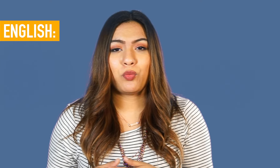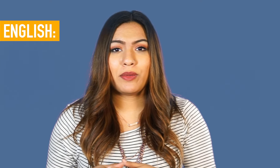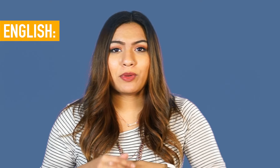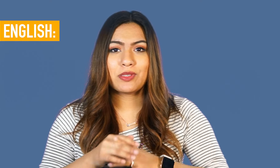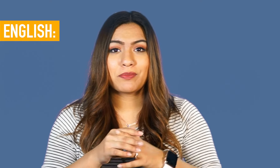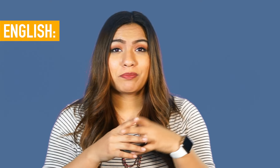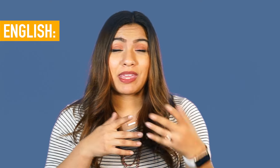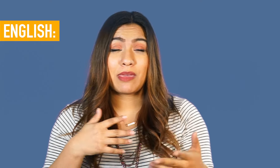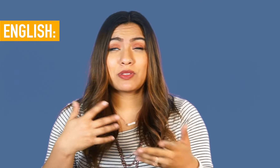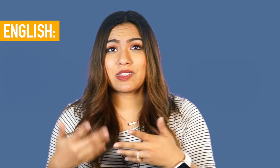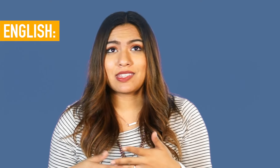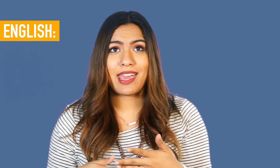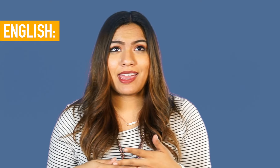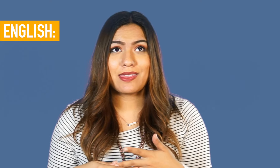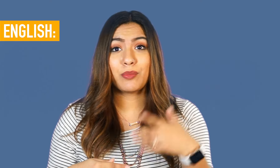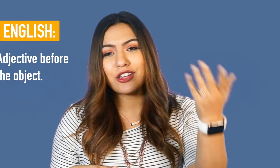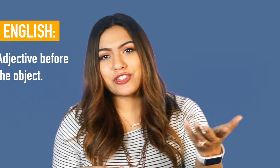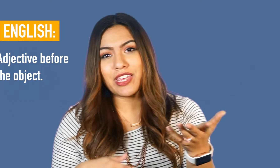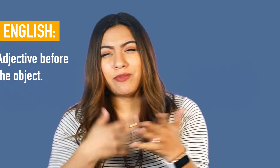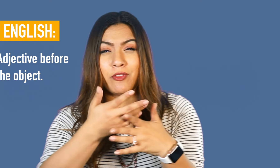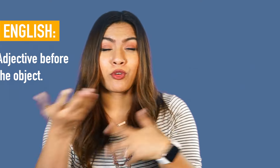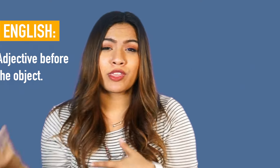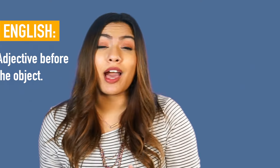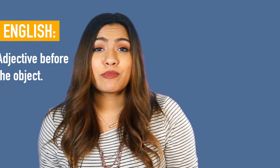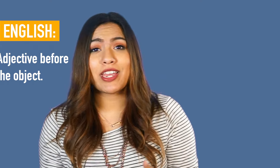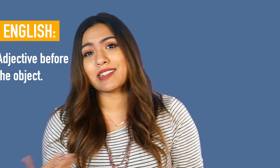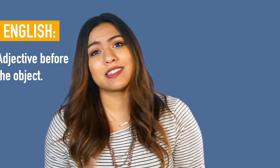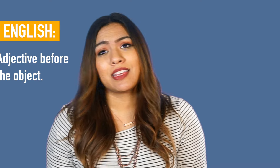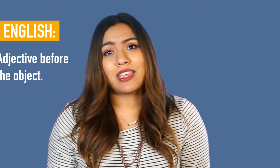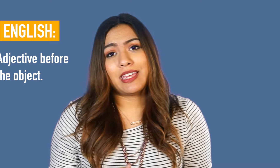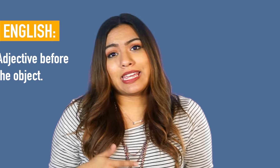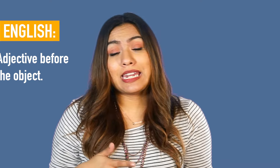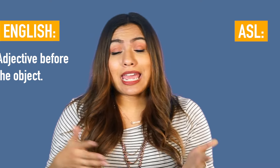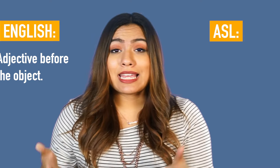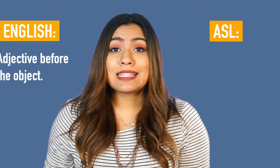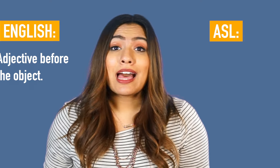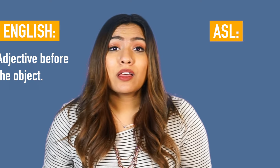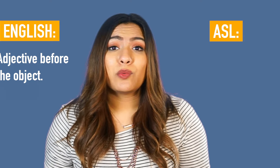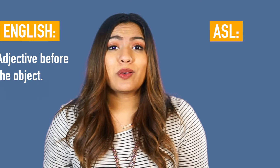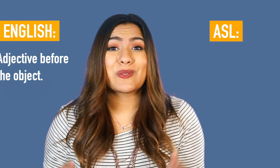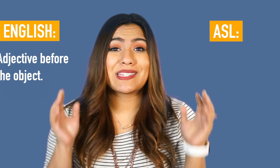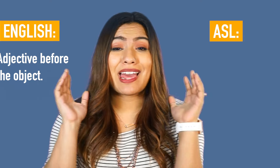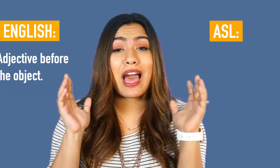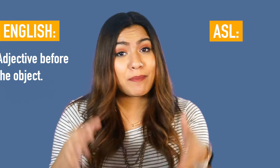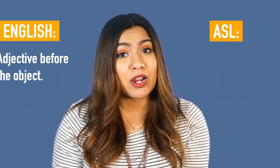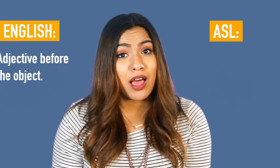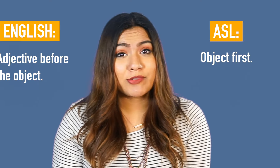we will be able to say the adjective before the object. In ASL, we'll set up our